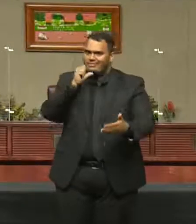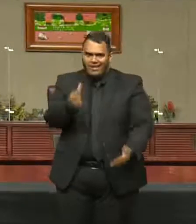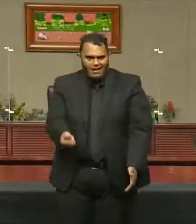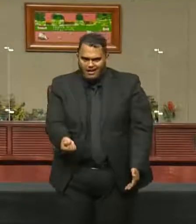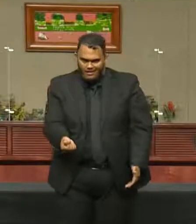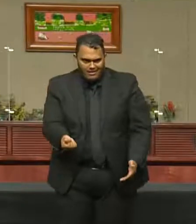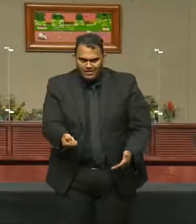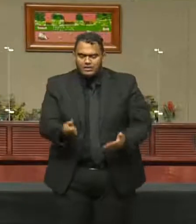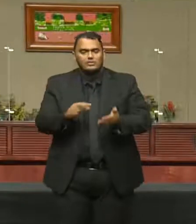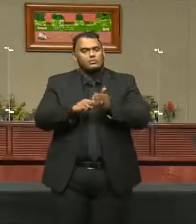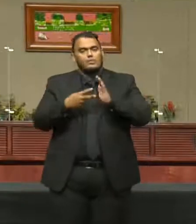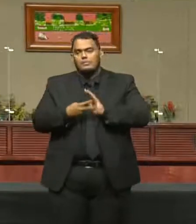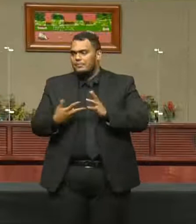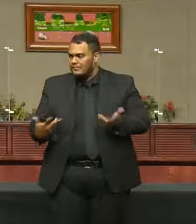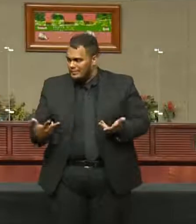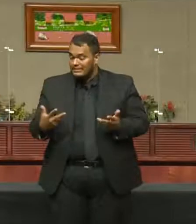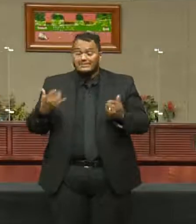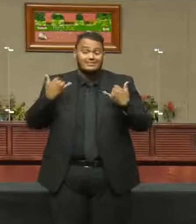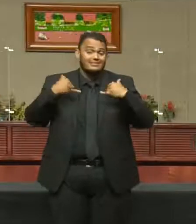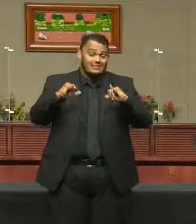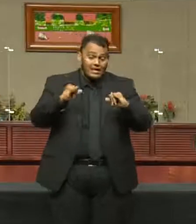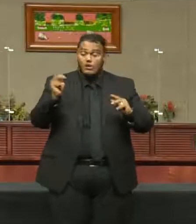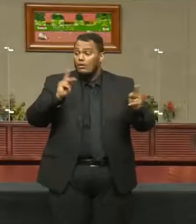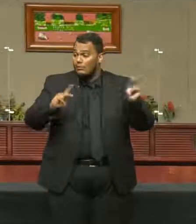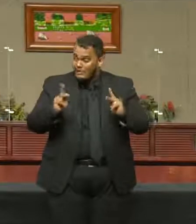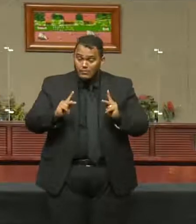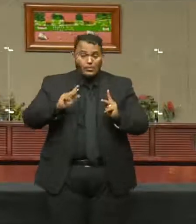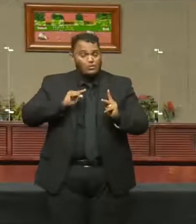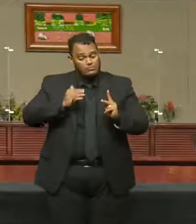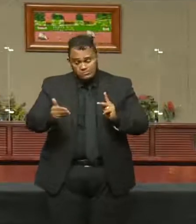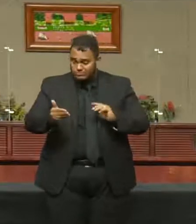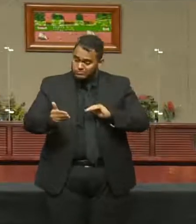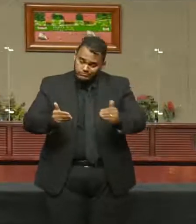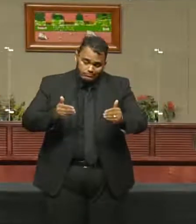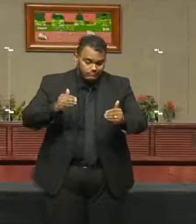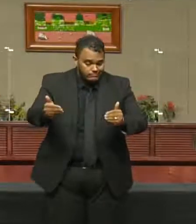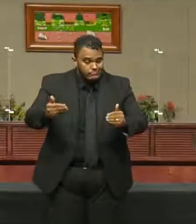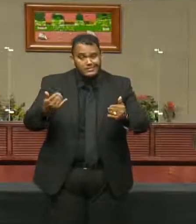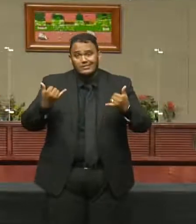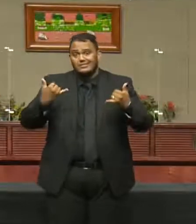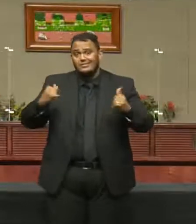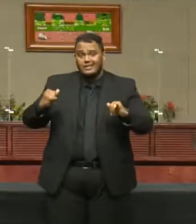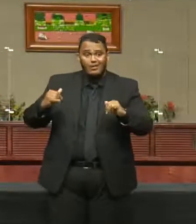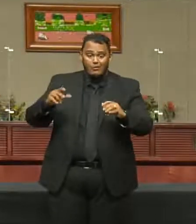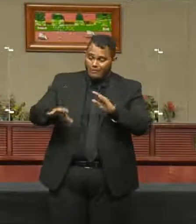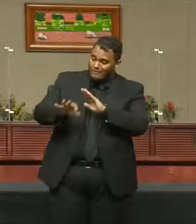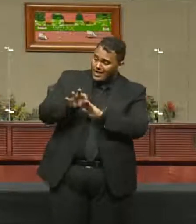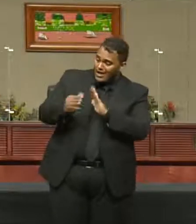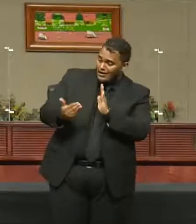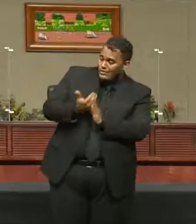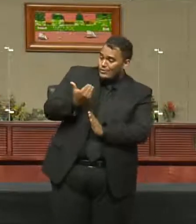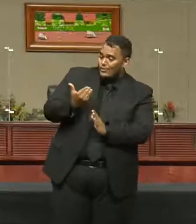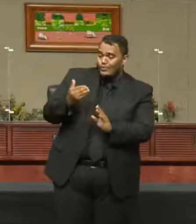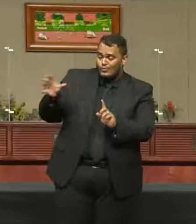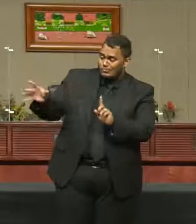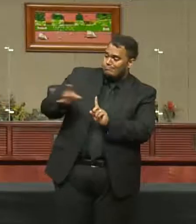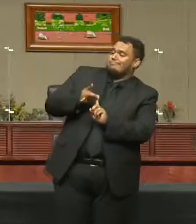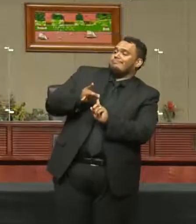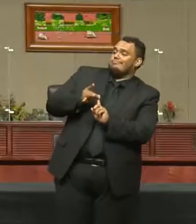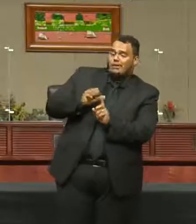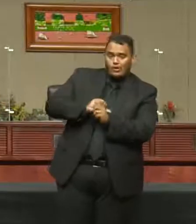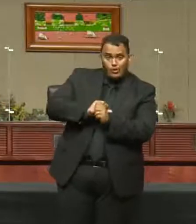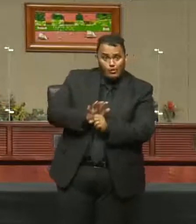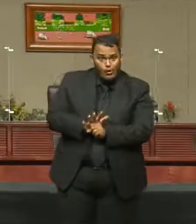dying. Because of that, it is not the time, in my humble opinion,